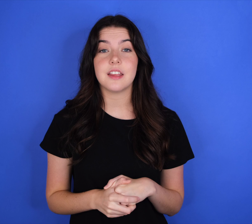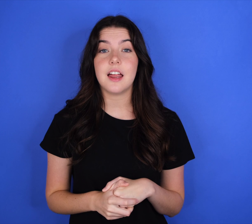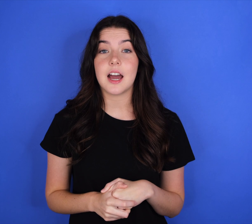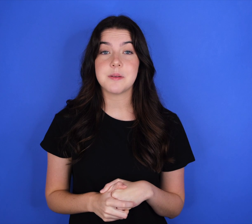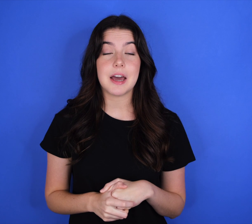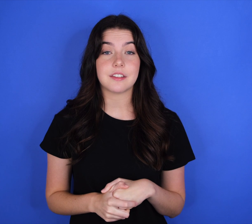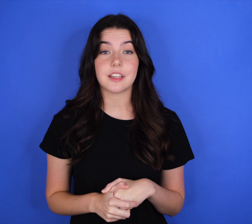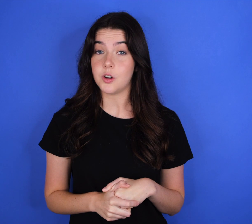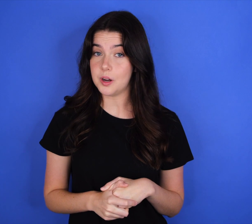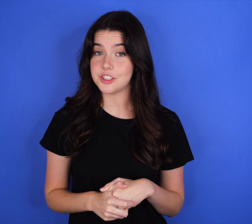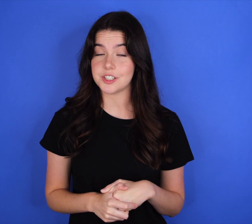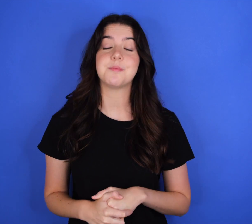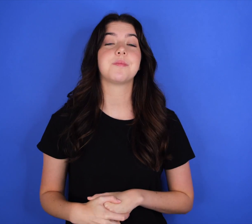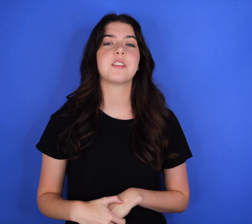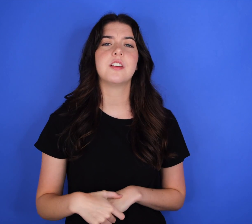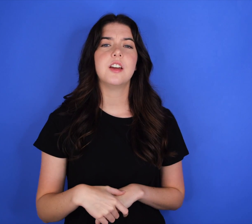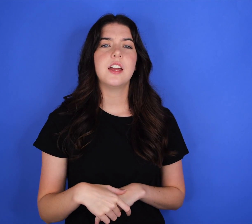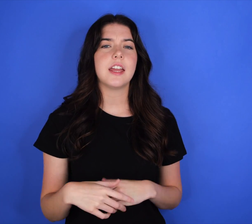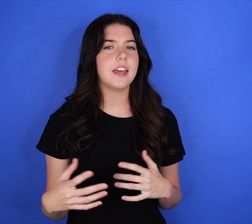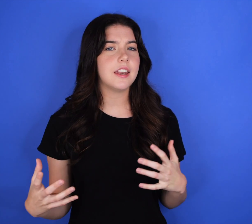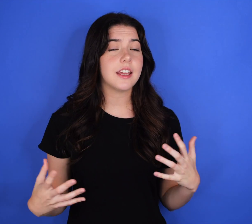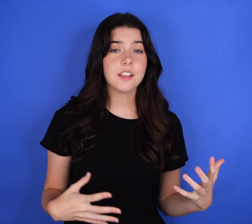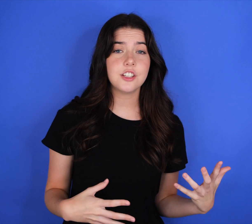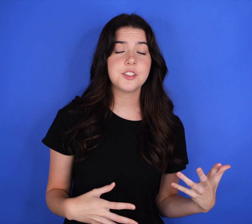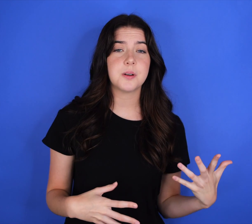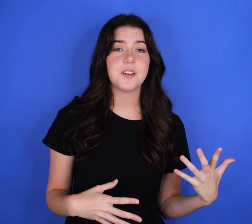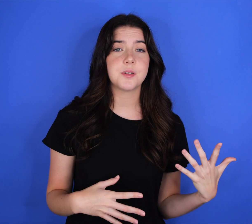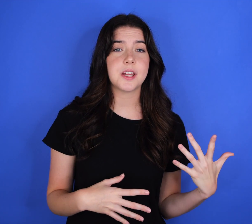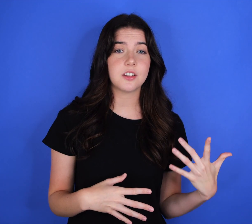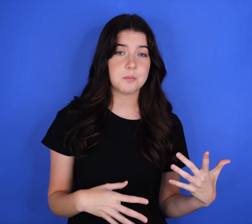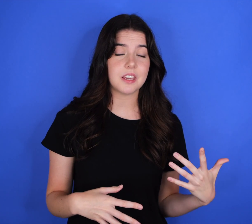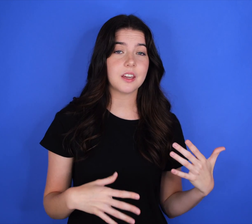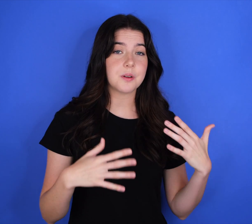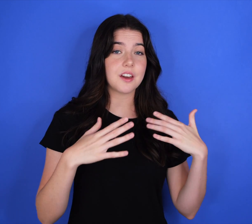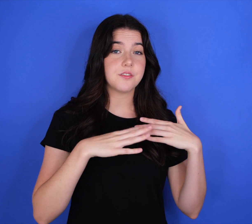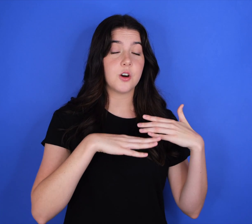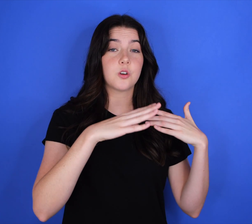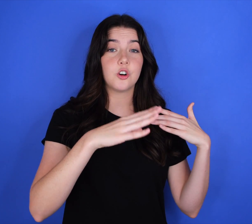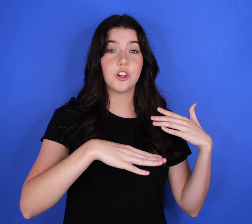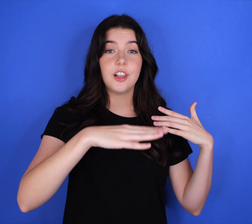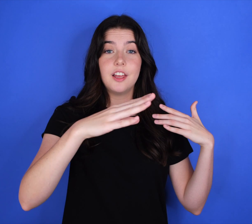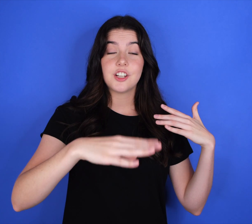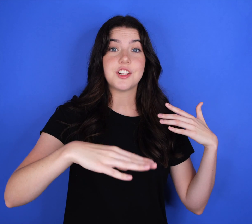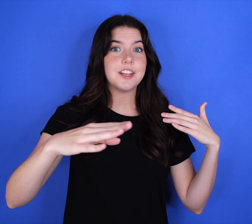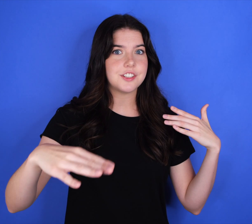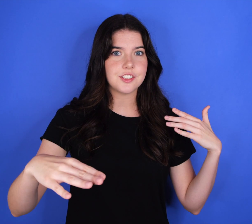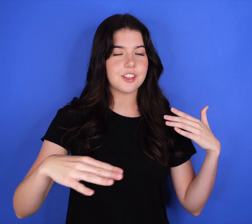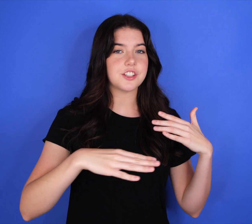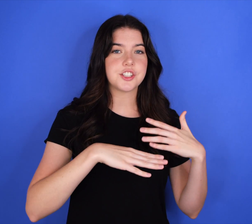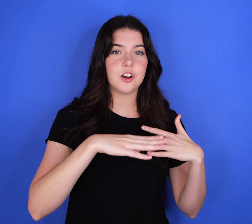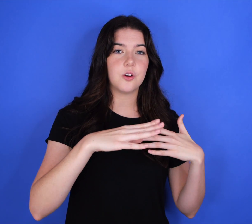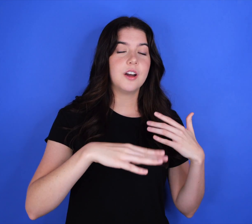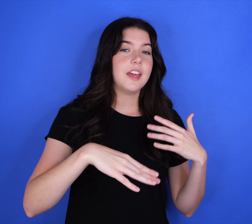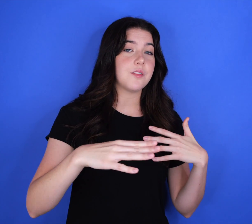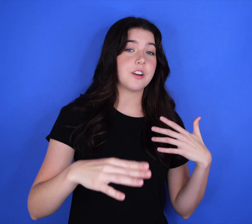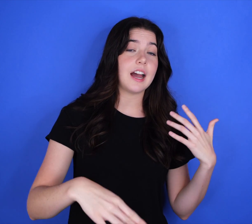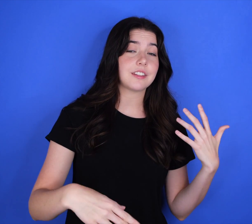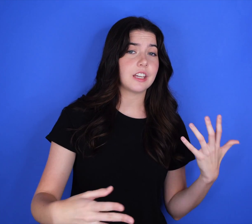I am asking a question. In English, whenever we are speaking, we have vocal changes that show if we're asking